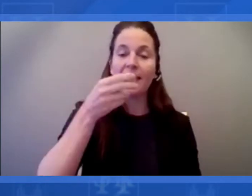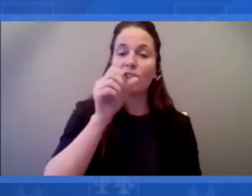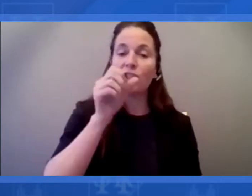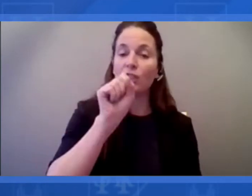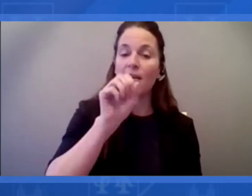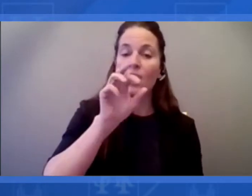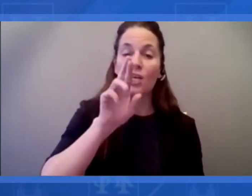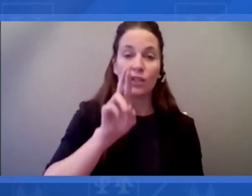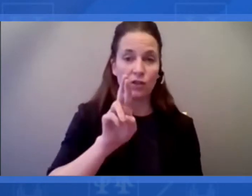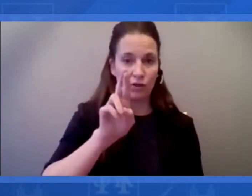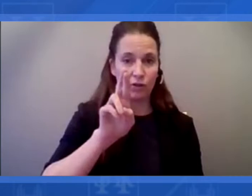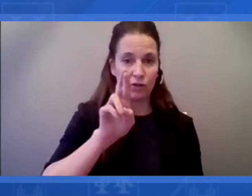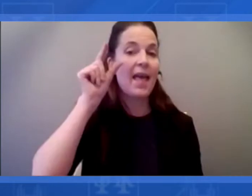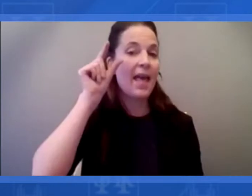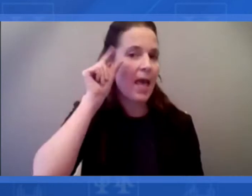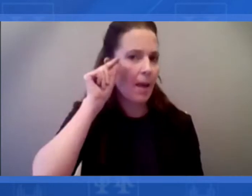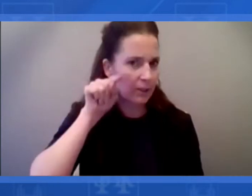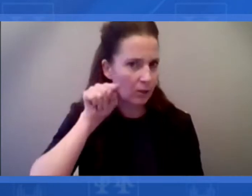hsrnow.hamilton.ca,